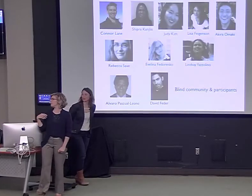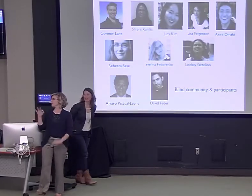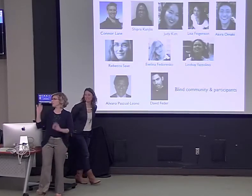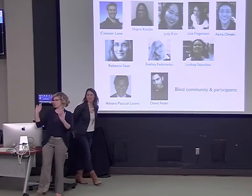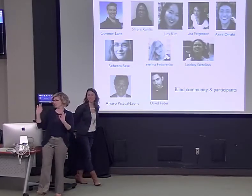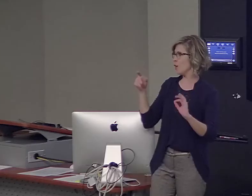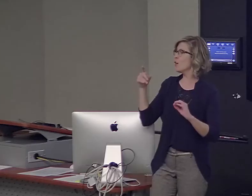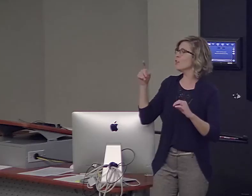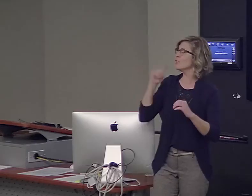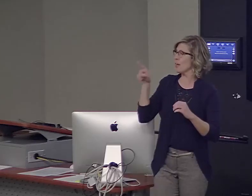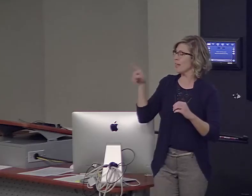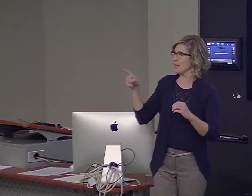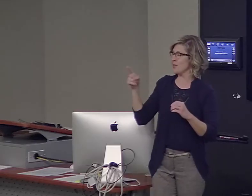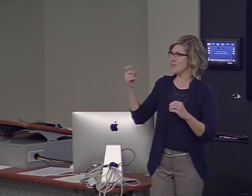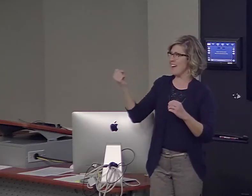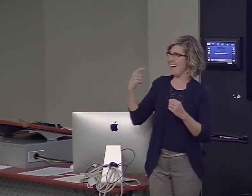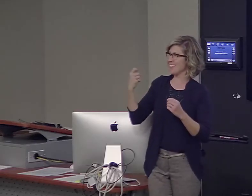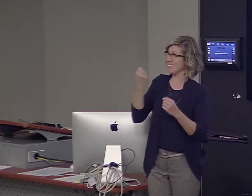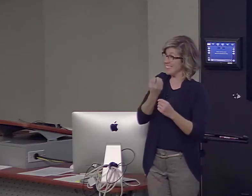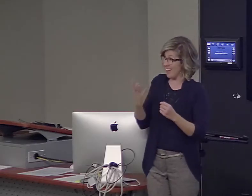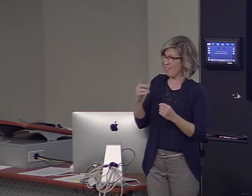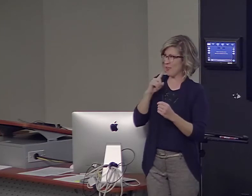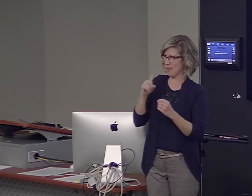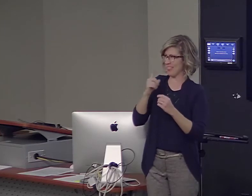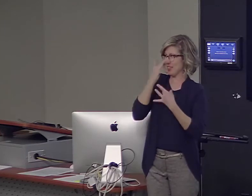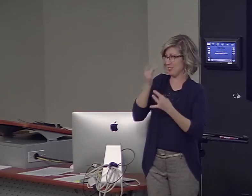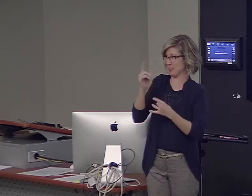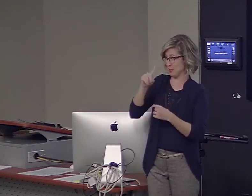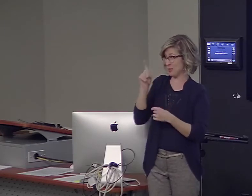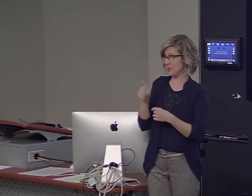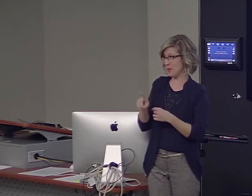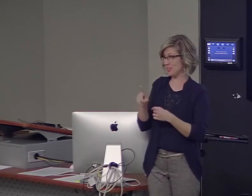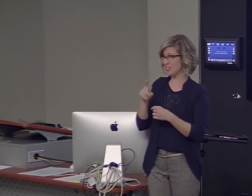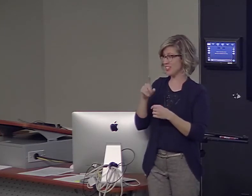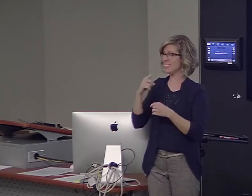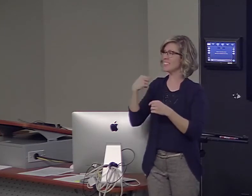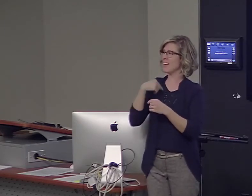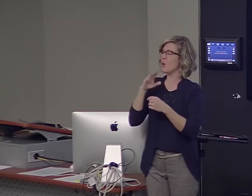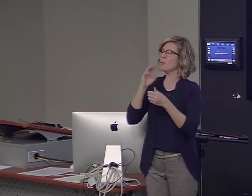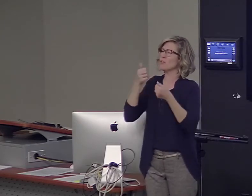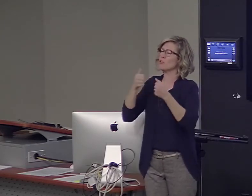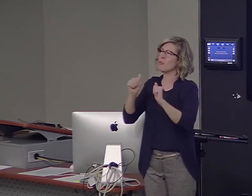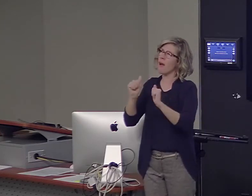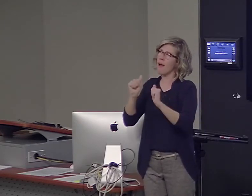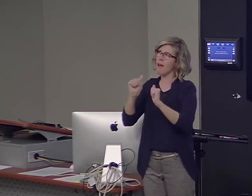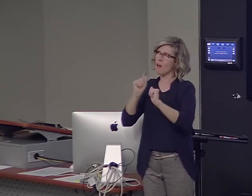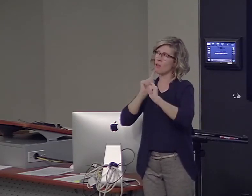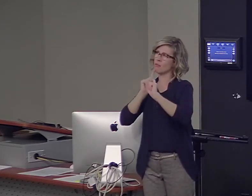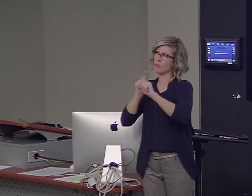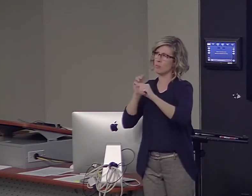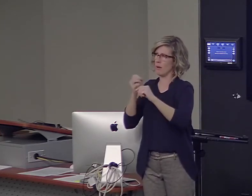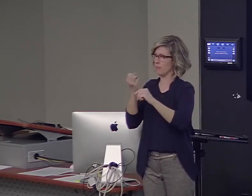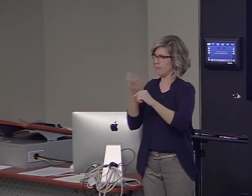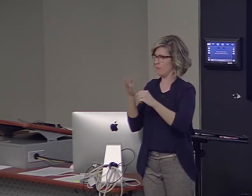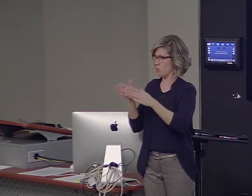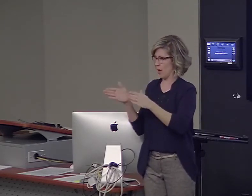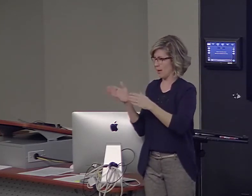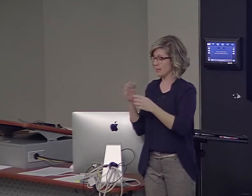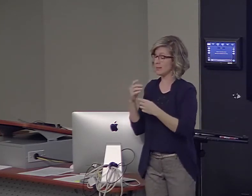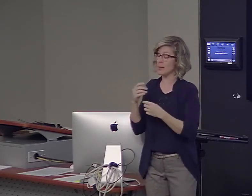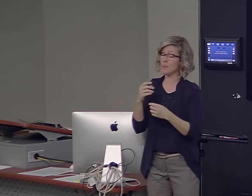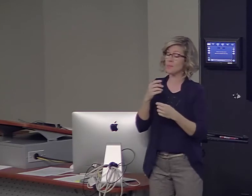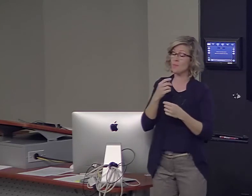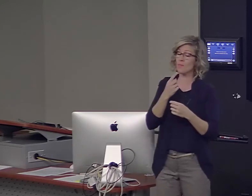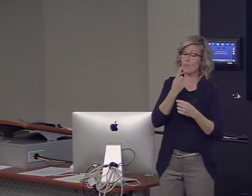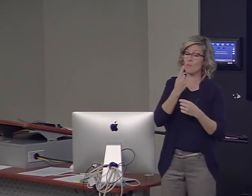So you're asking a bunch of interesting questions. I'm going to try to say a few different things. So one of the things